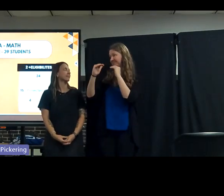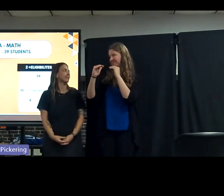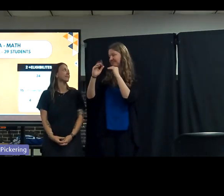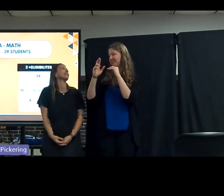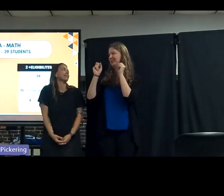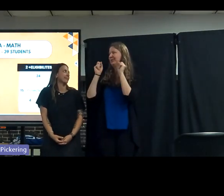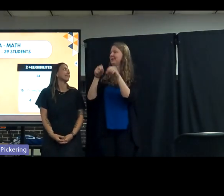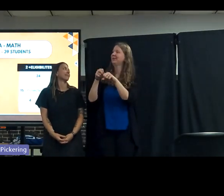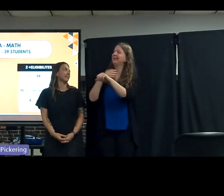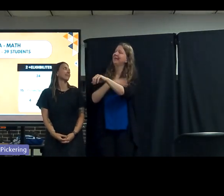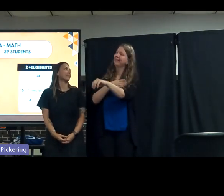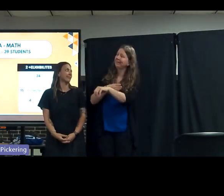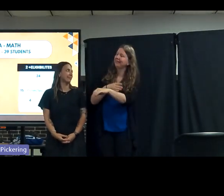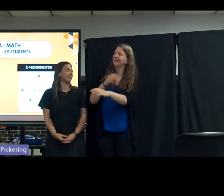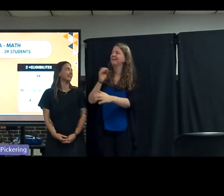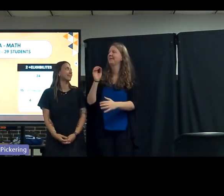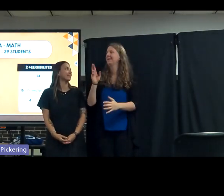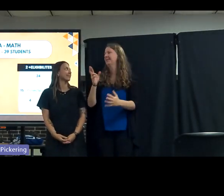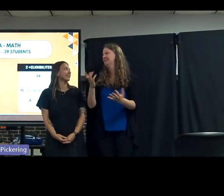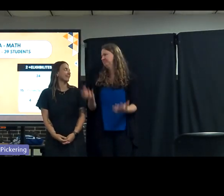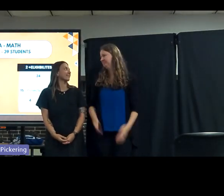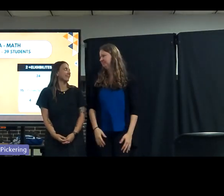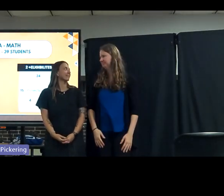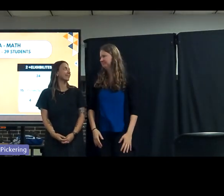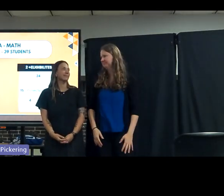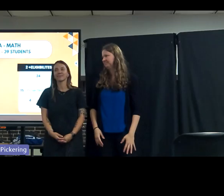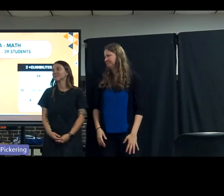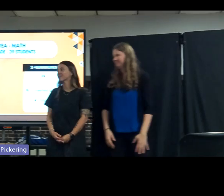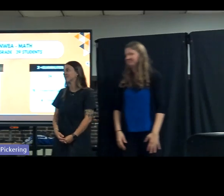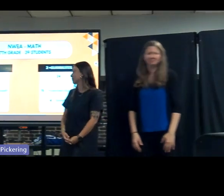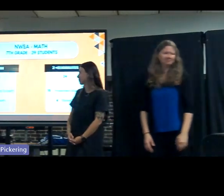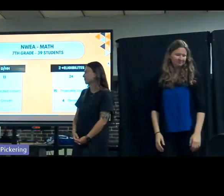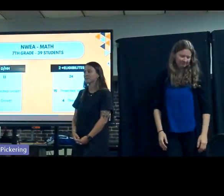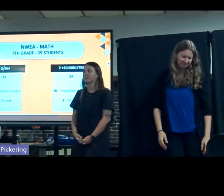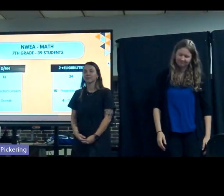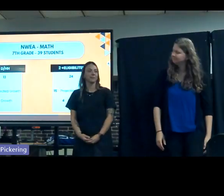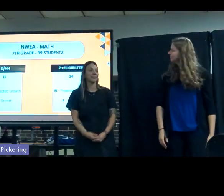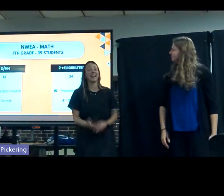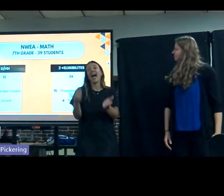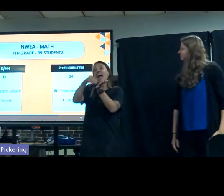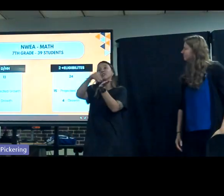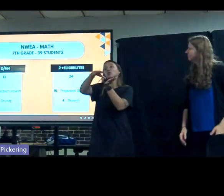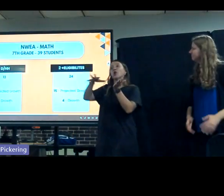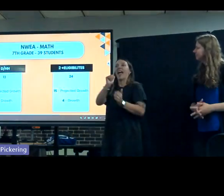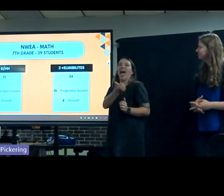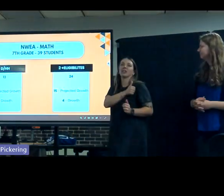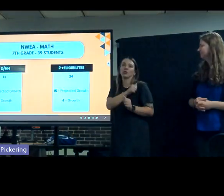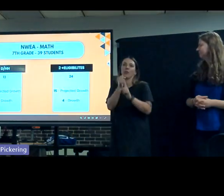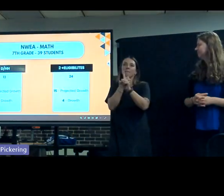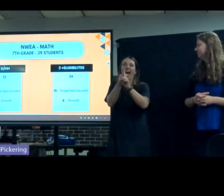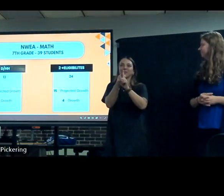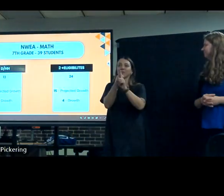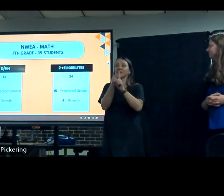Yes, and if they didn't make growth, it may be that they did stagnated, or they may have even decreased in their score